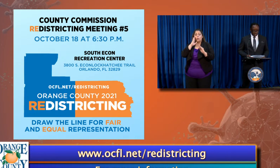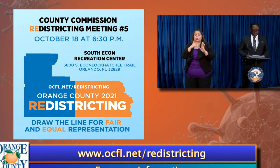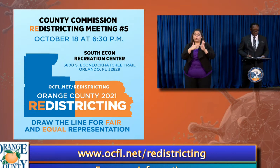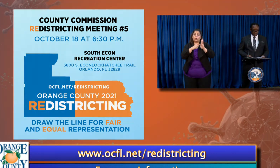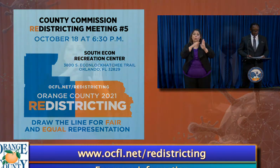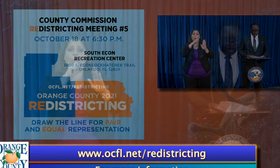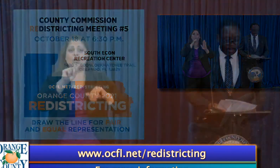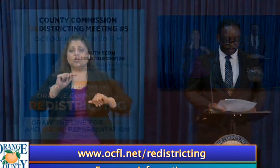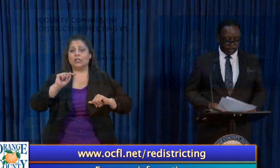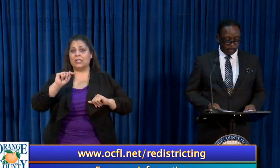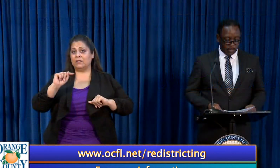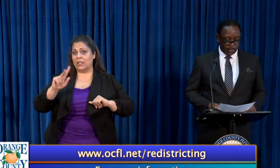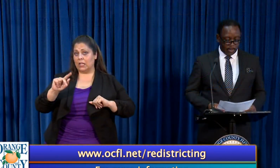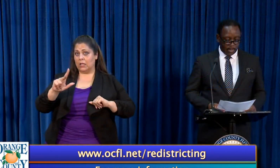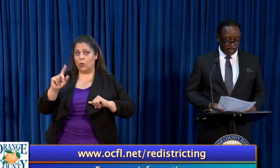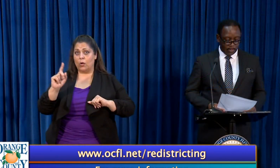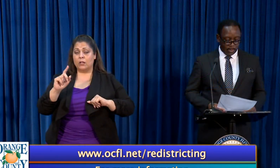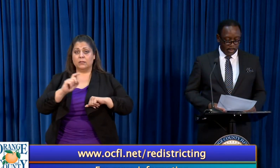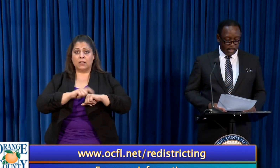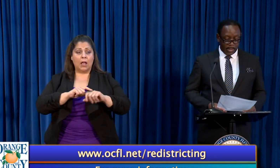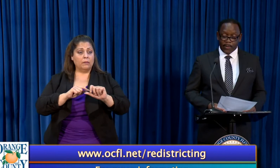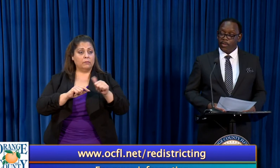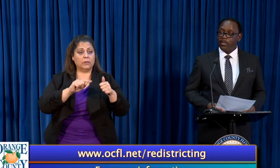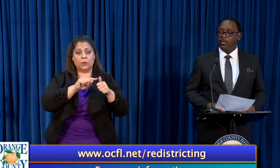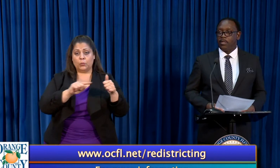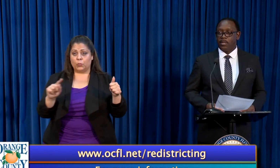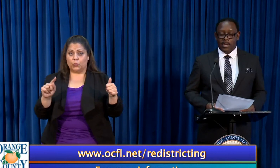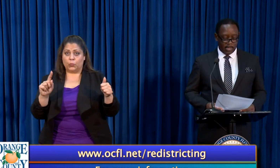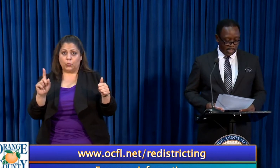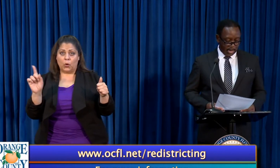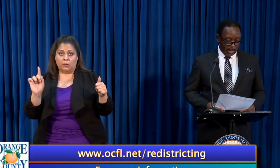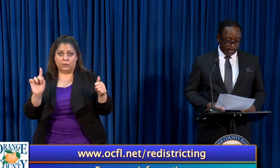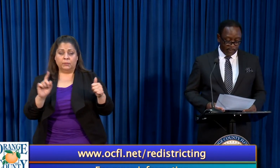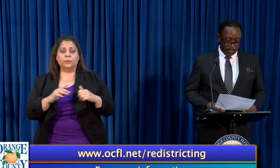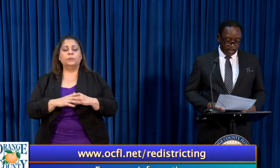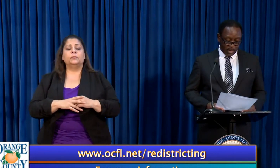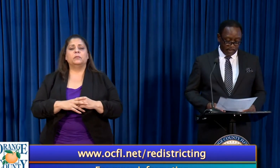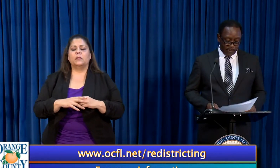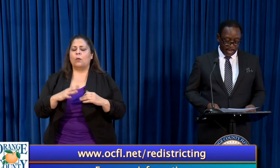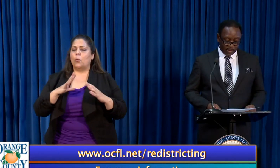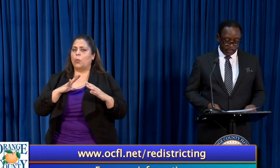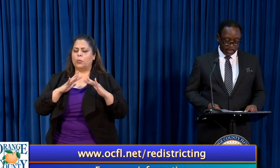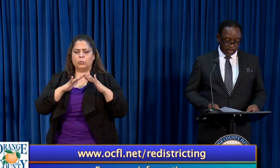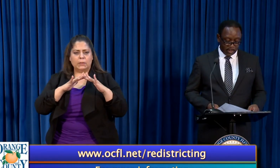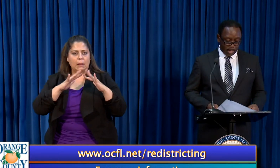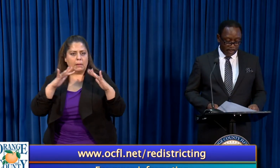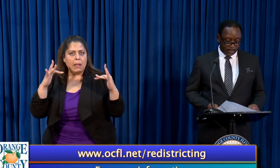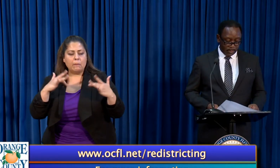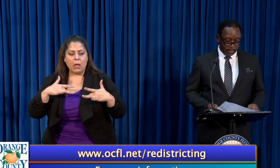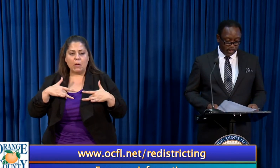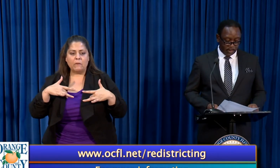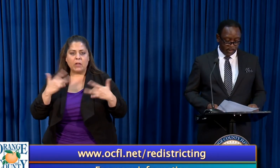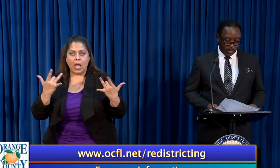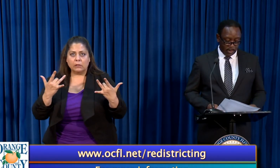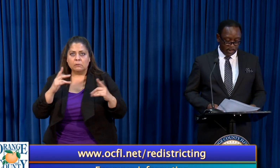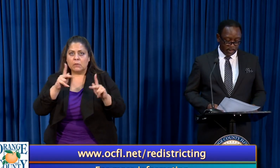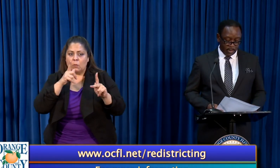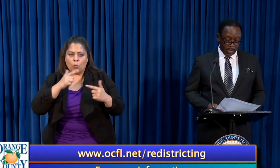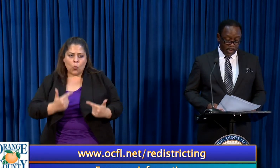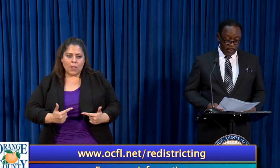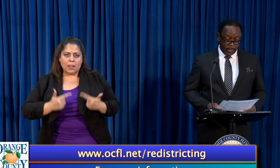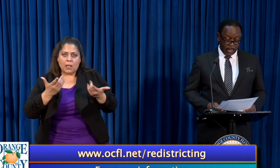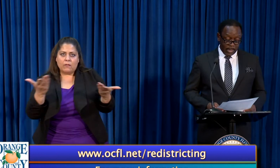the hours of 10 a.m. to 1 p.m. This is a dynamic event that provides residents opportunities to